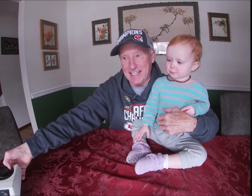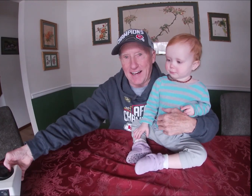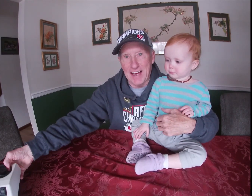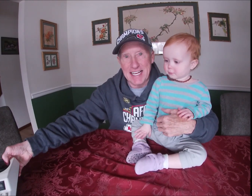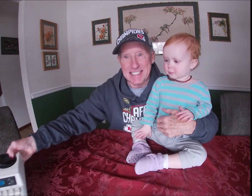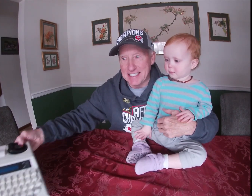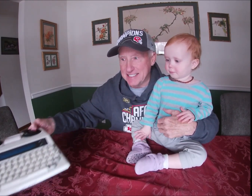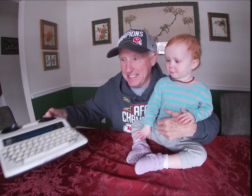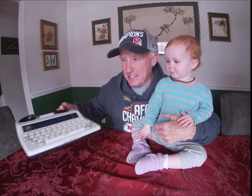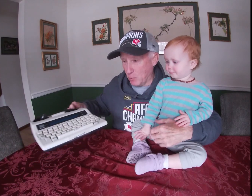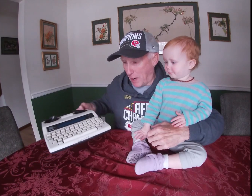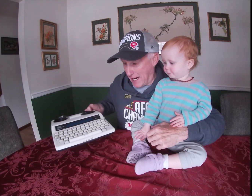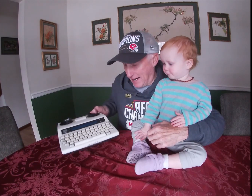Now that is a TTY.